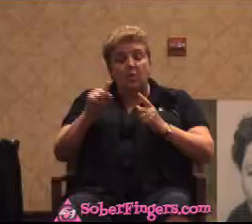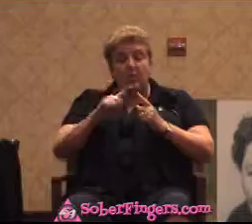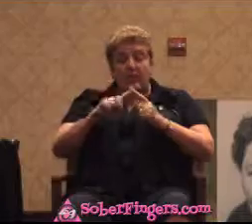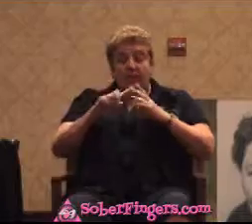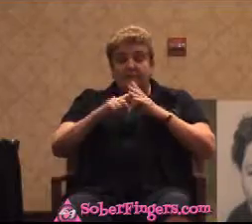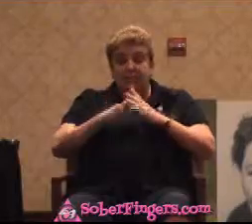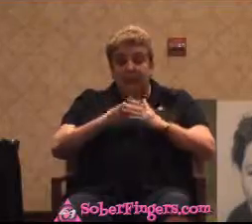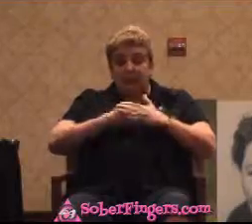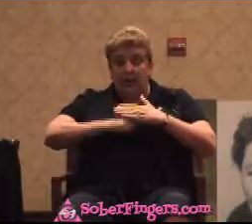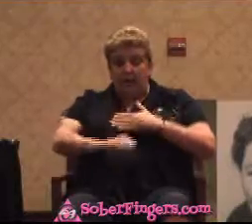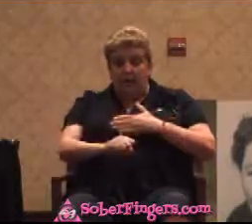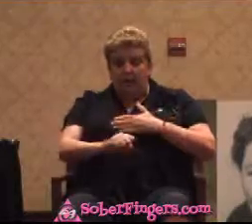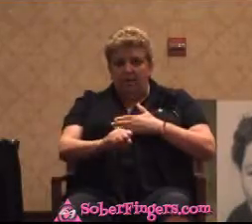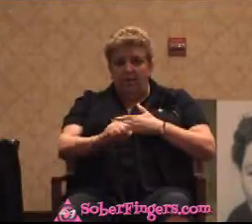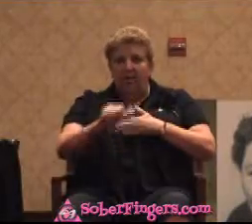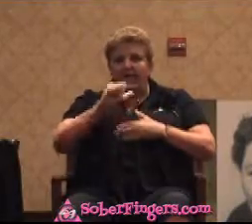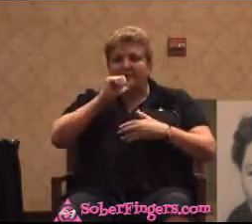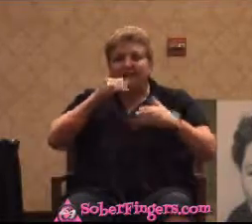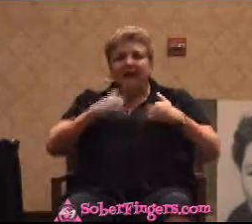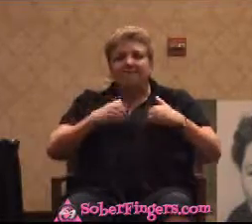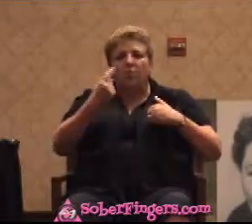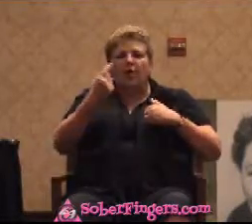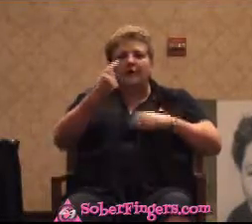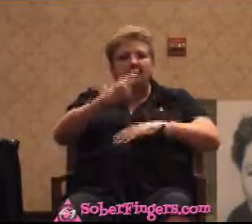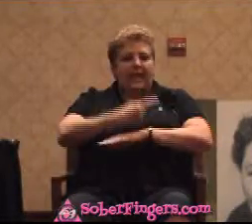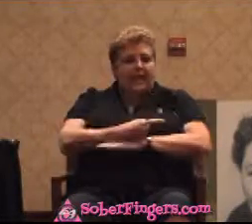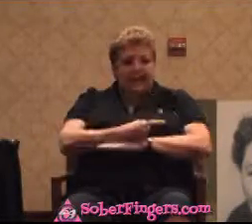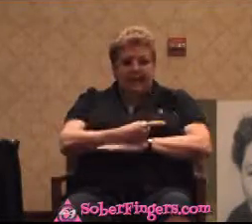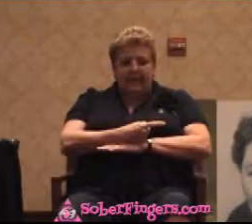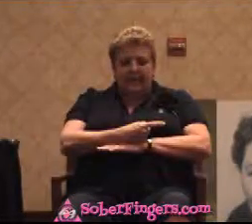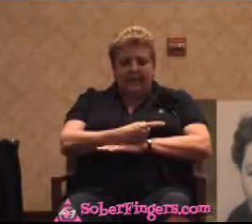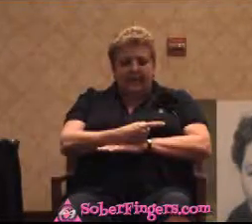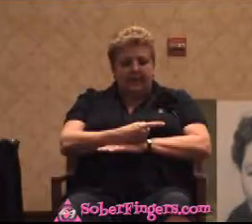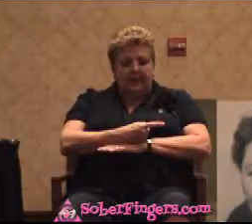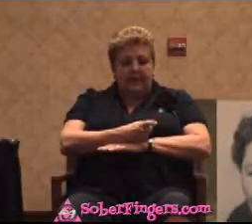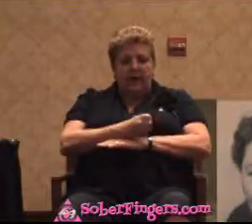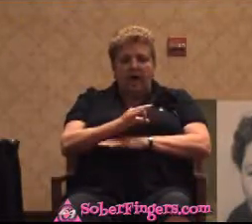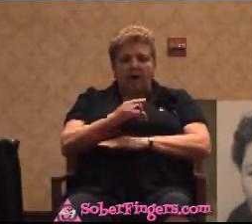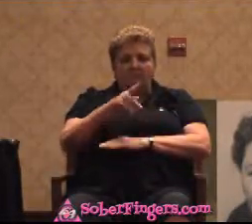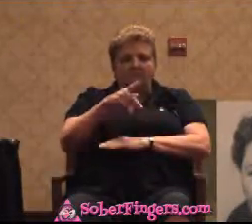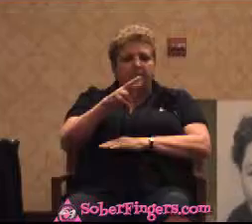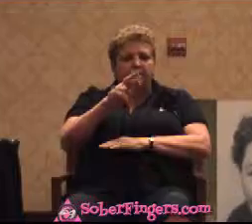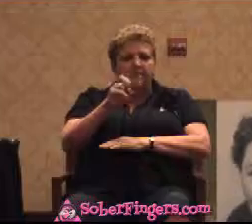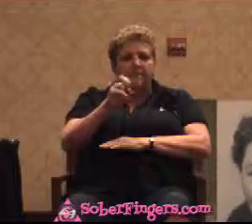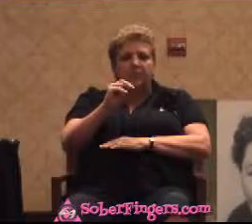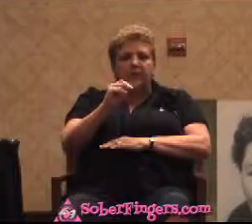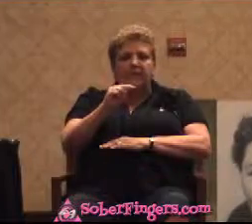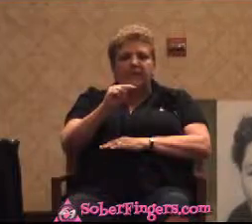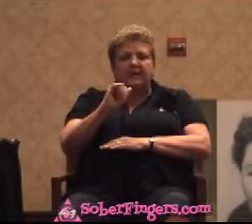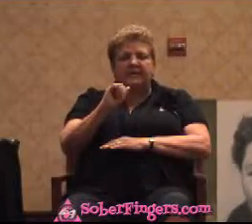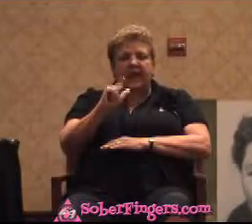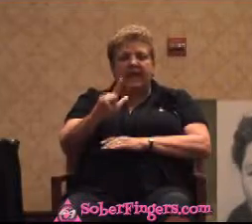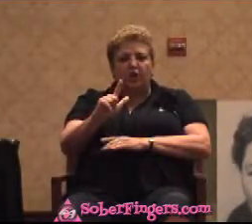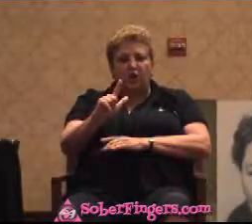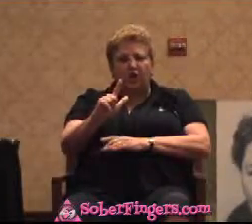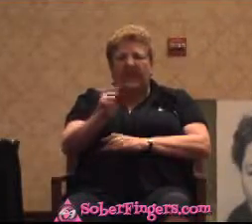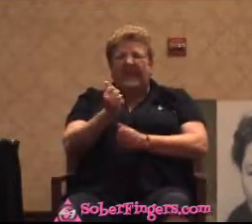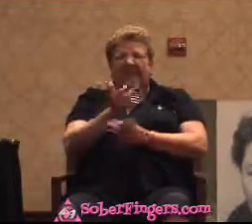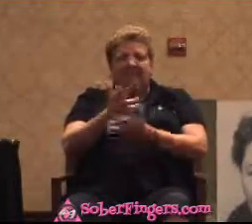had not one single day of prenatal anything with my daughter. She didn't see one doctor. I drank my